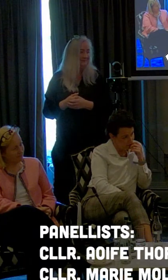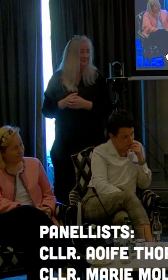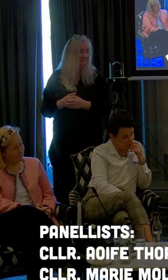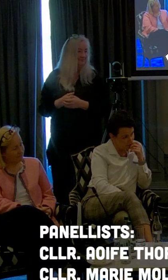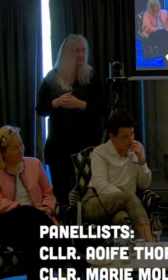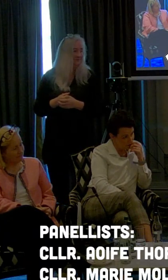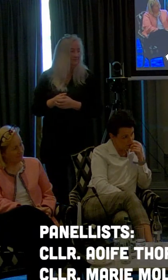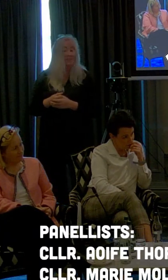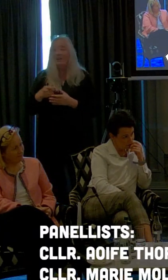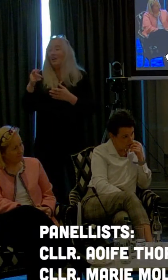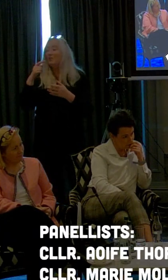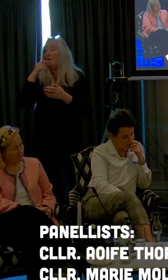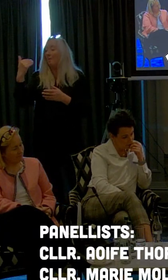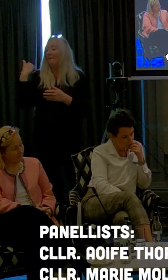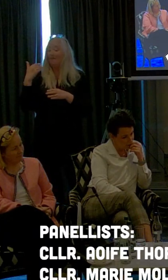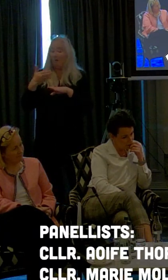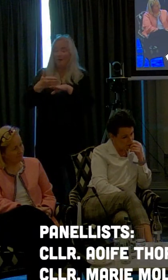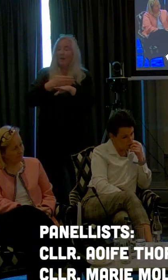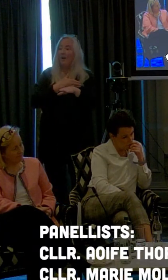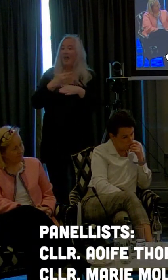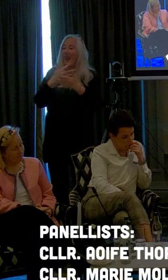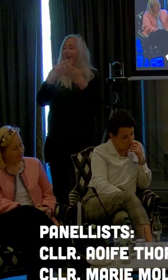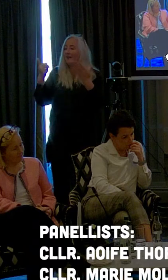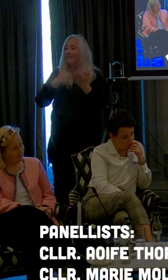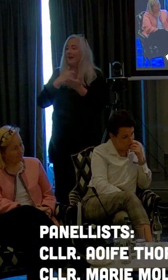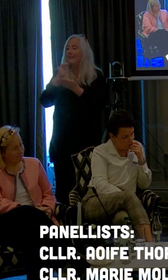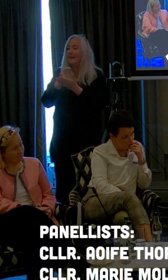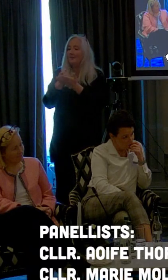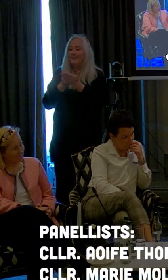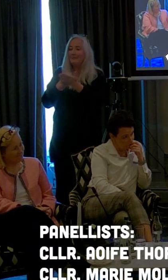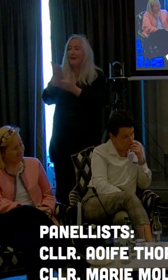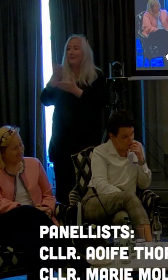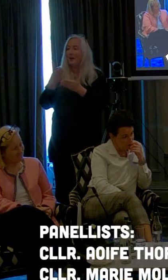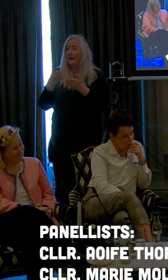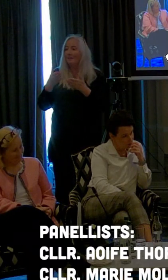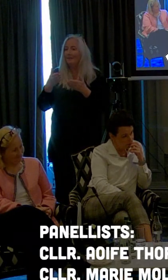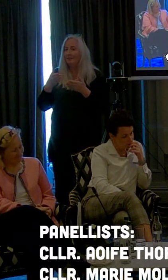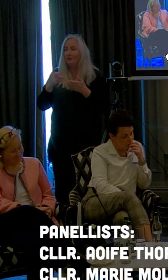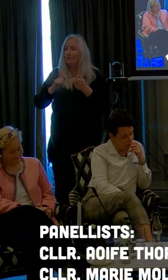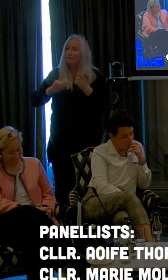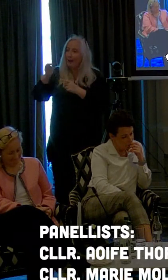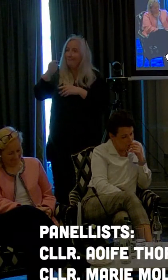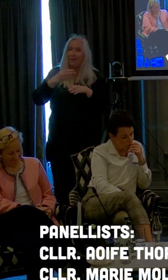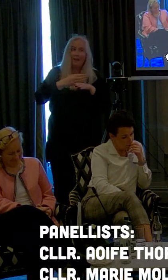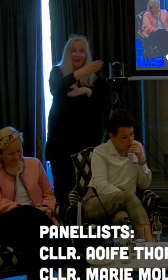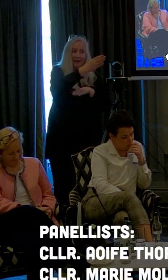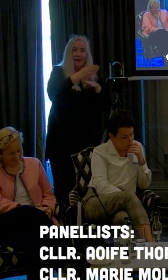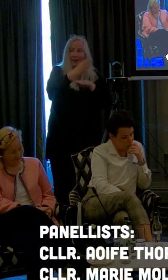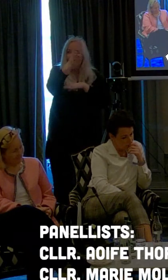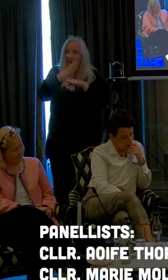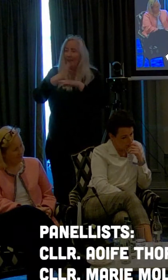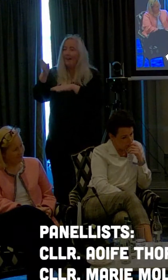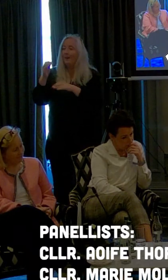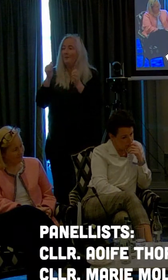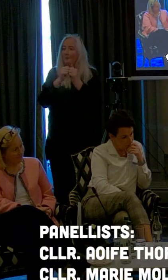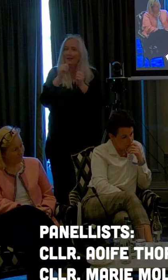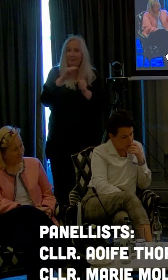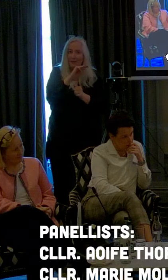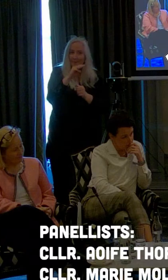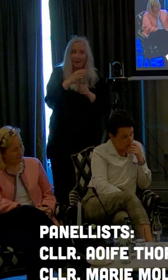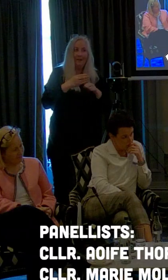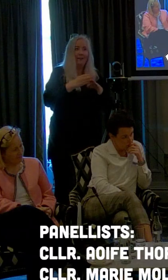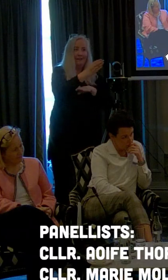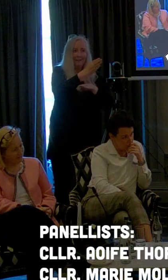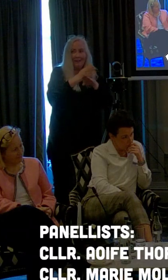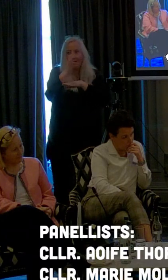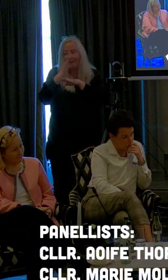been spent on the road, I would imagine, prior to this, because I do remember travelling with Tracy in between meetings and stuff. But I do